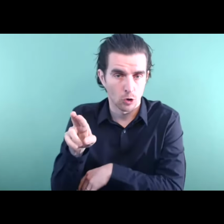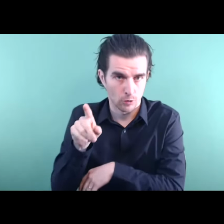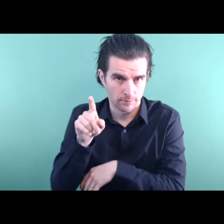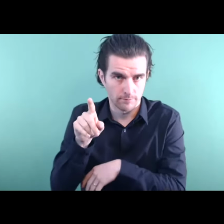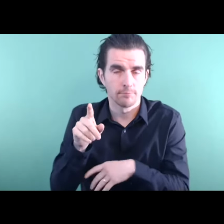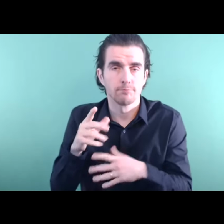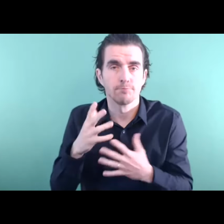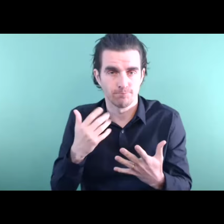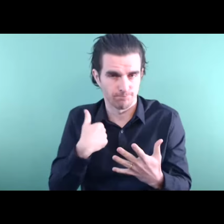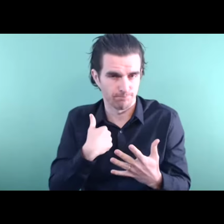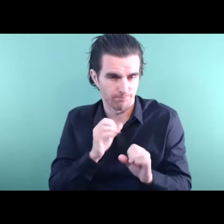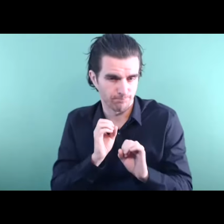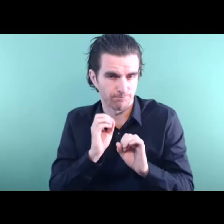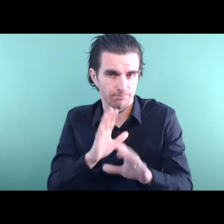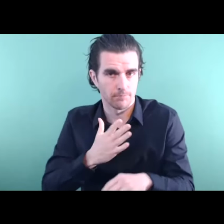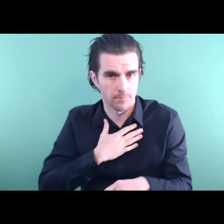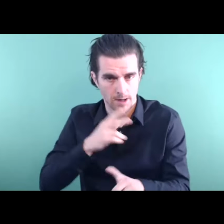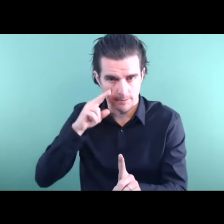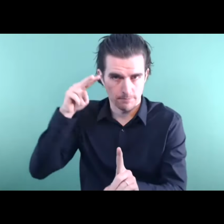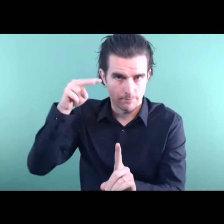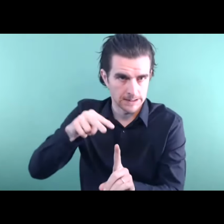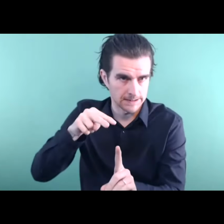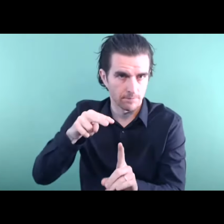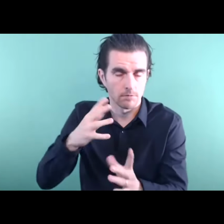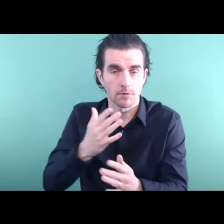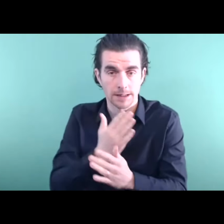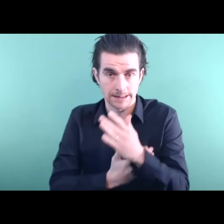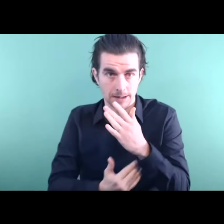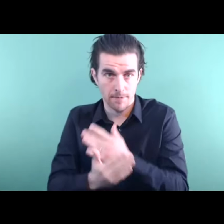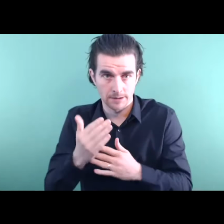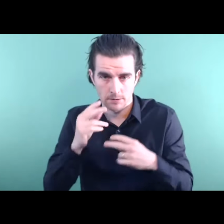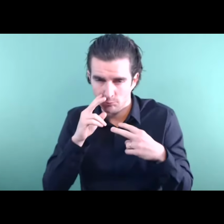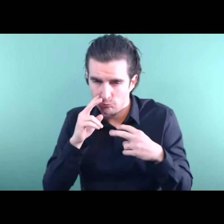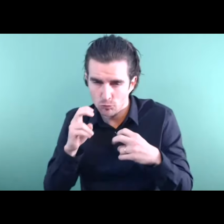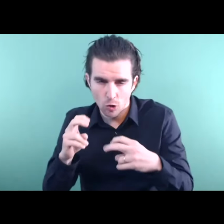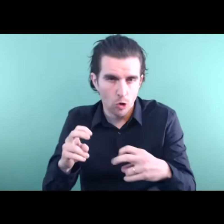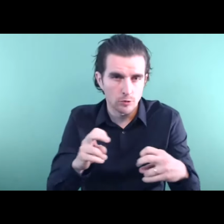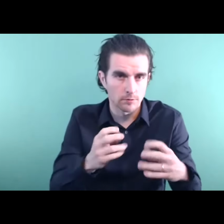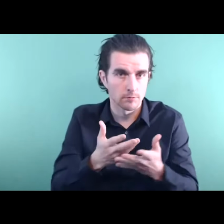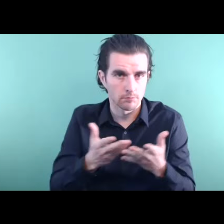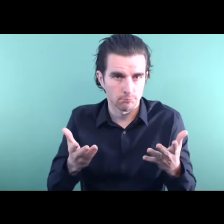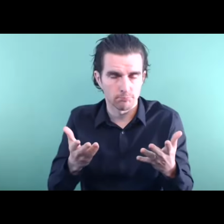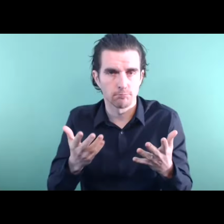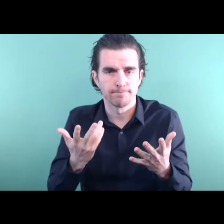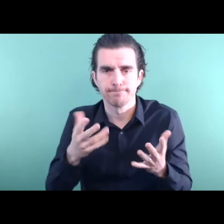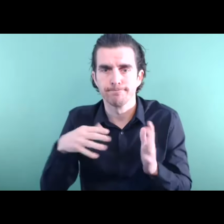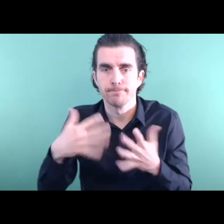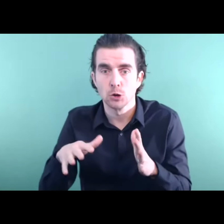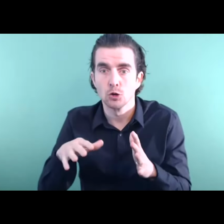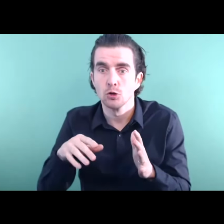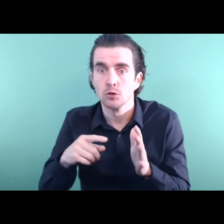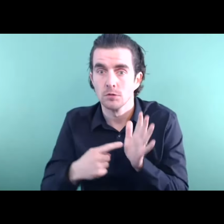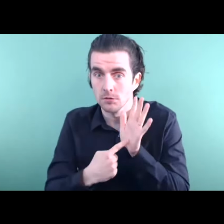level. I have been working in the European Commission in the position of policy officer since 2003. I come